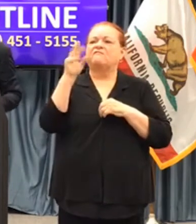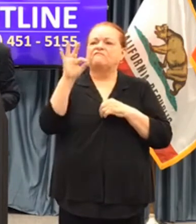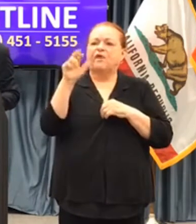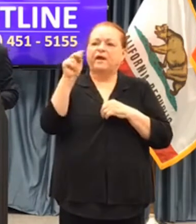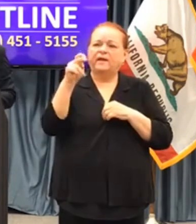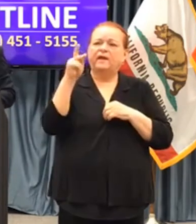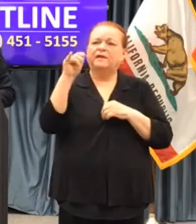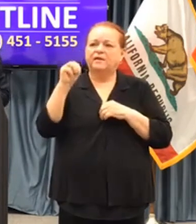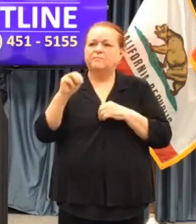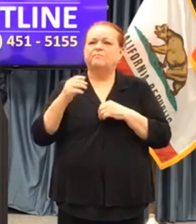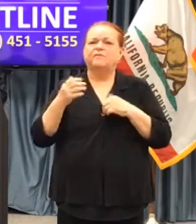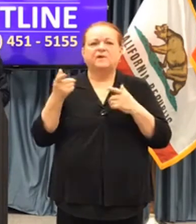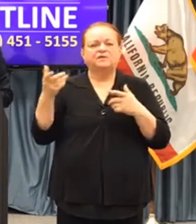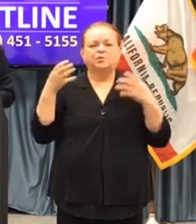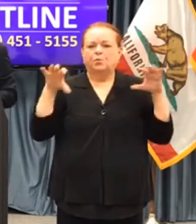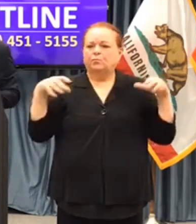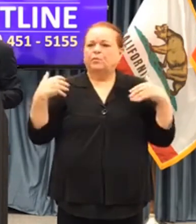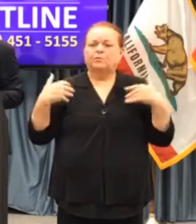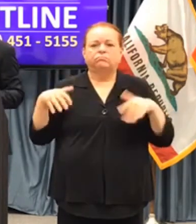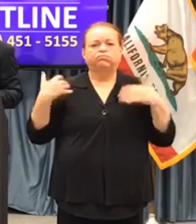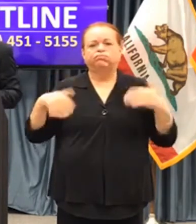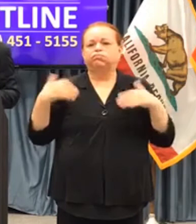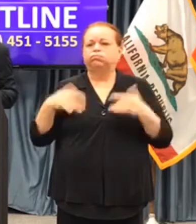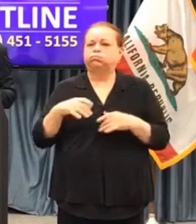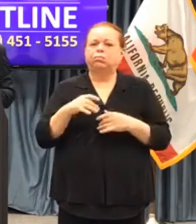are doing phenomenal work.